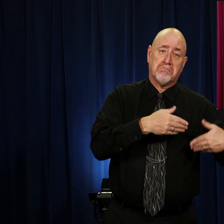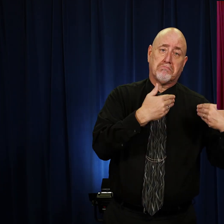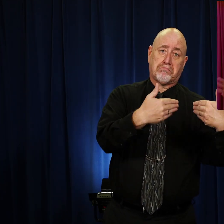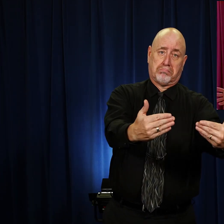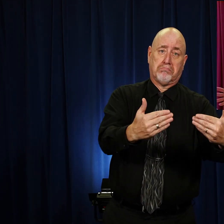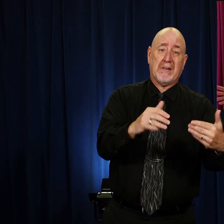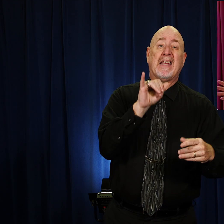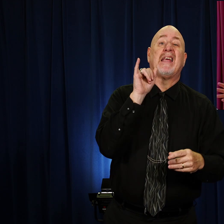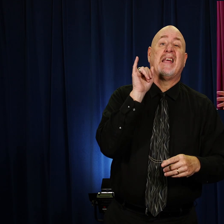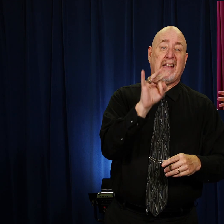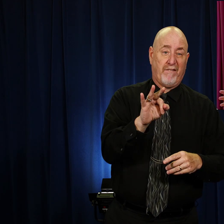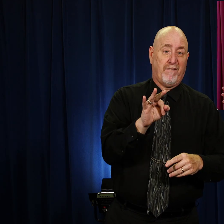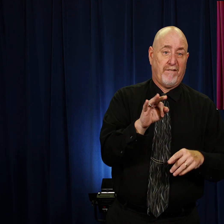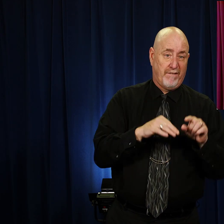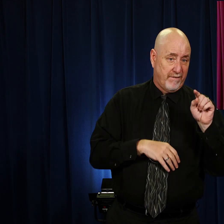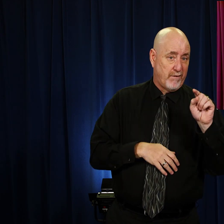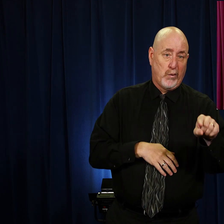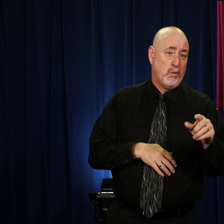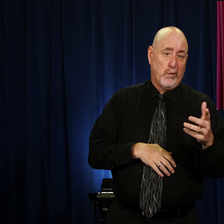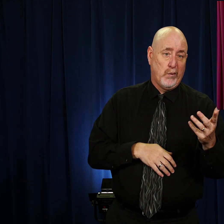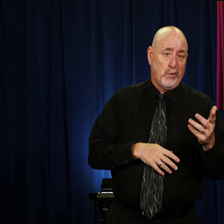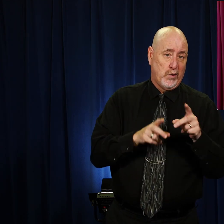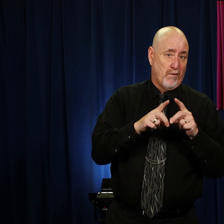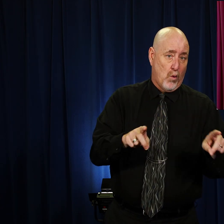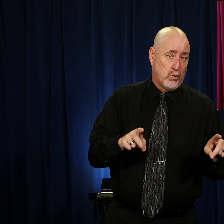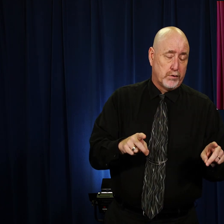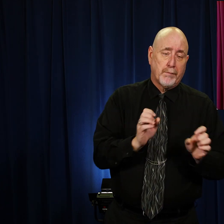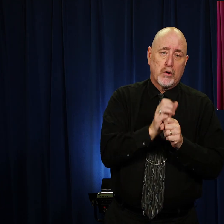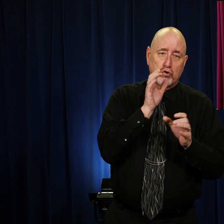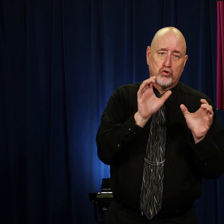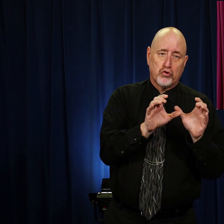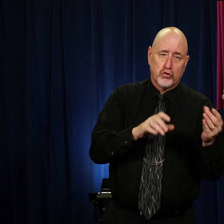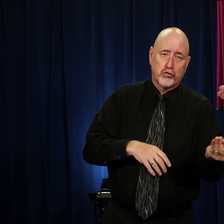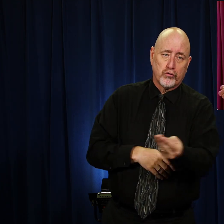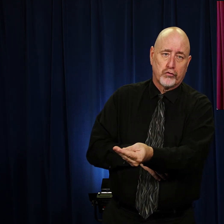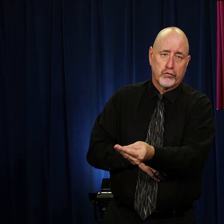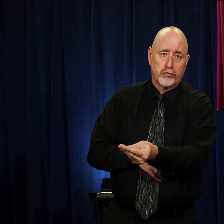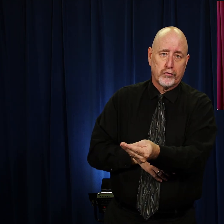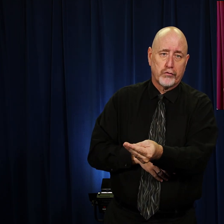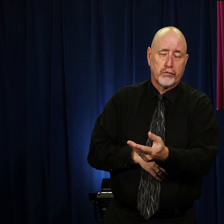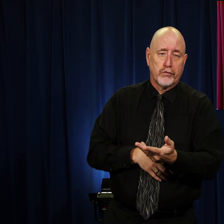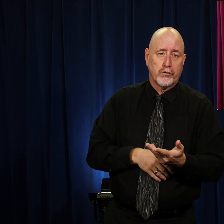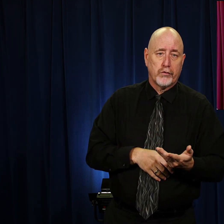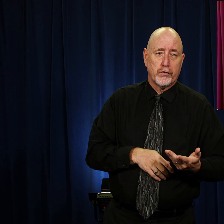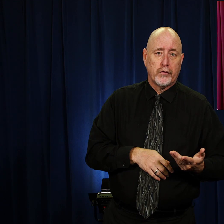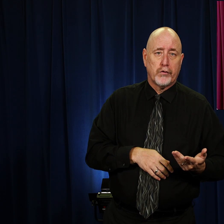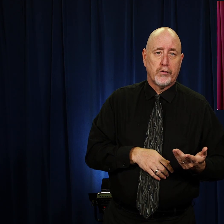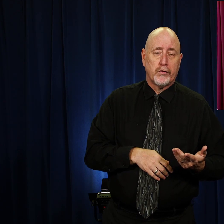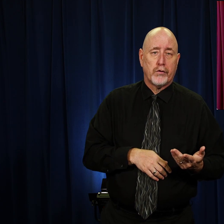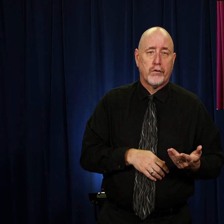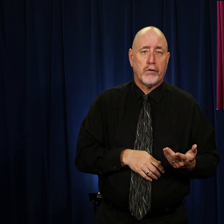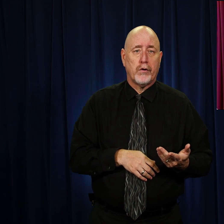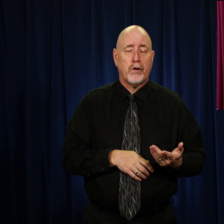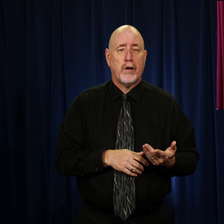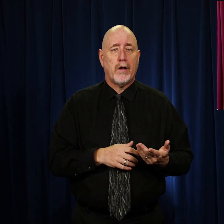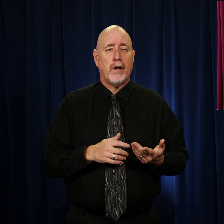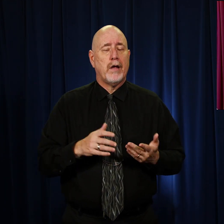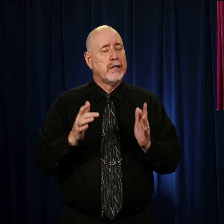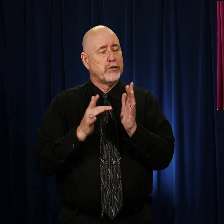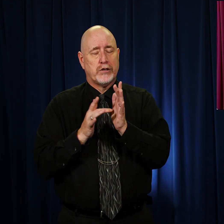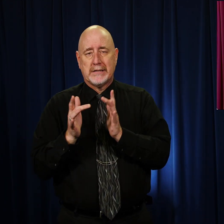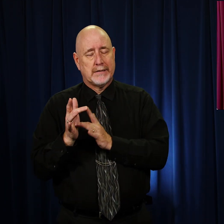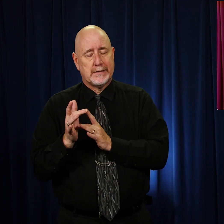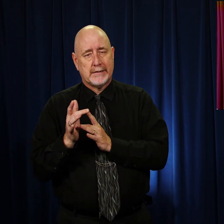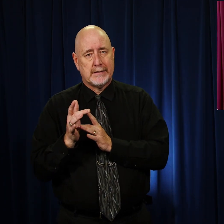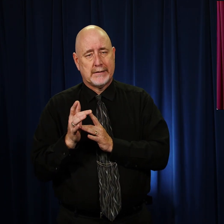say, if you are going to divorce, make sure you give her the get, give her the certificate of divorce.